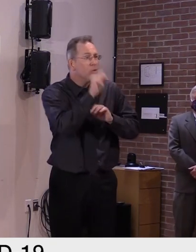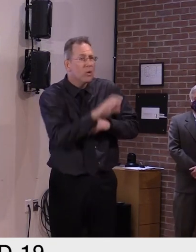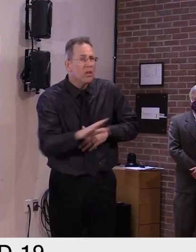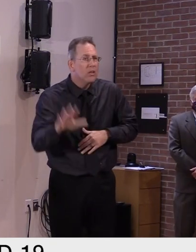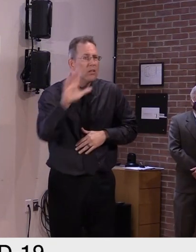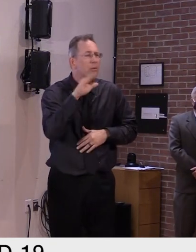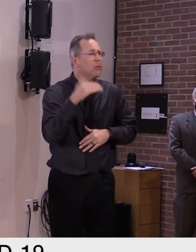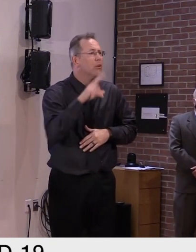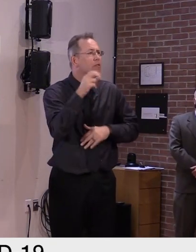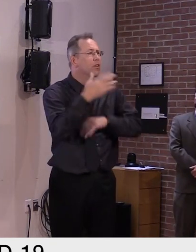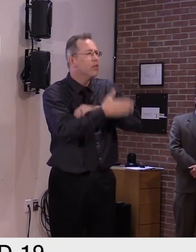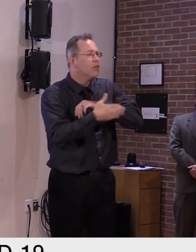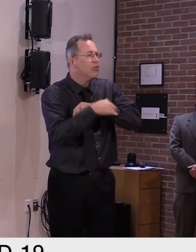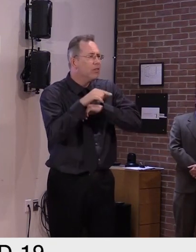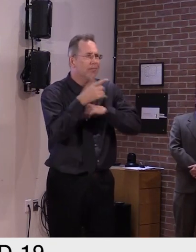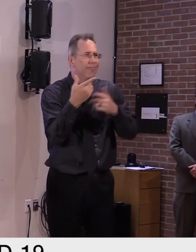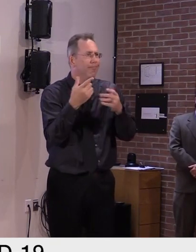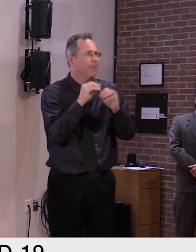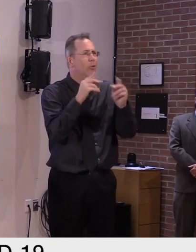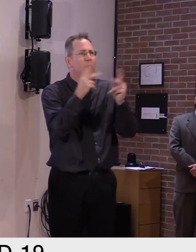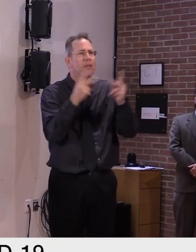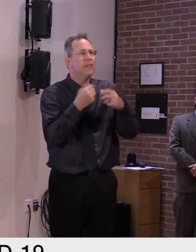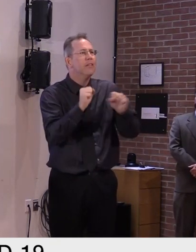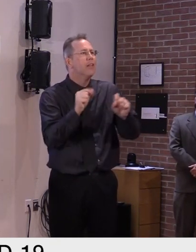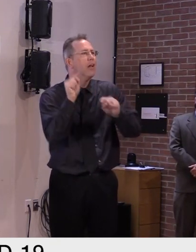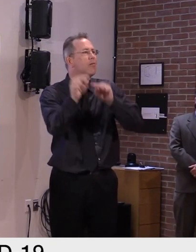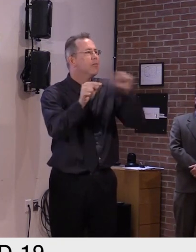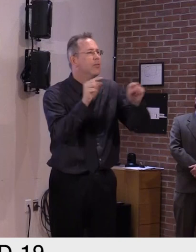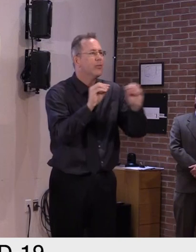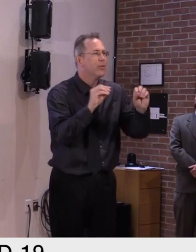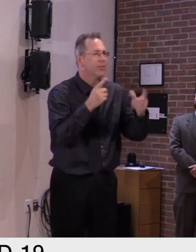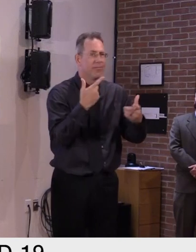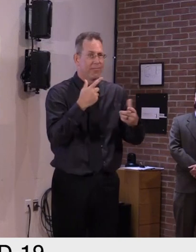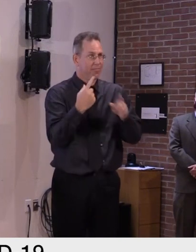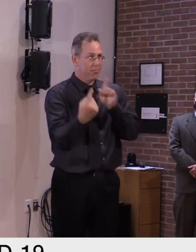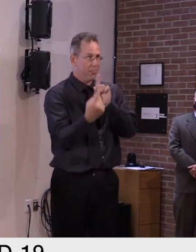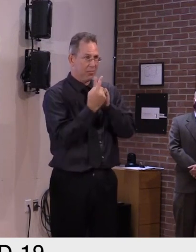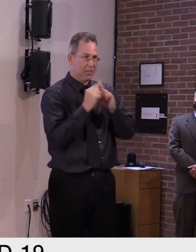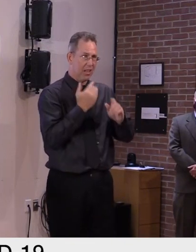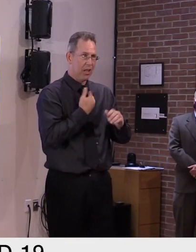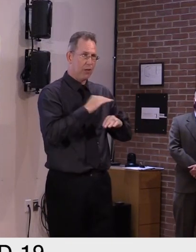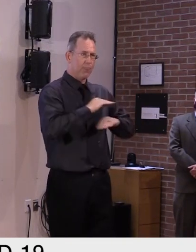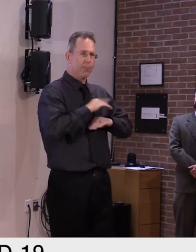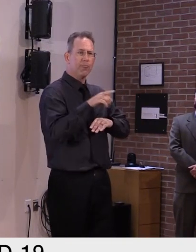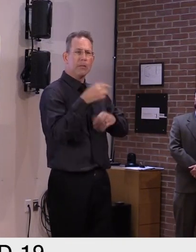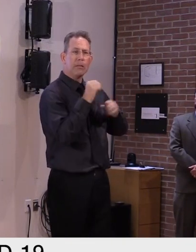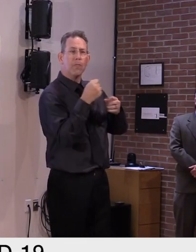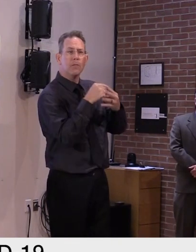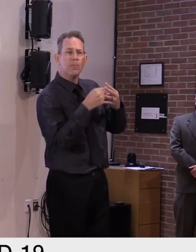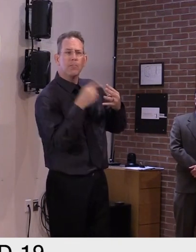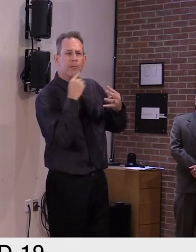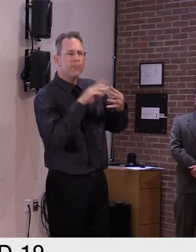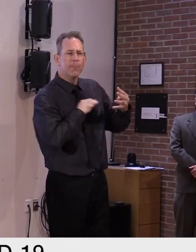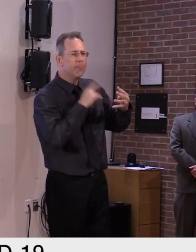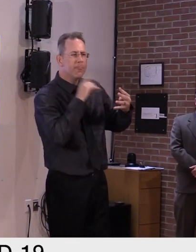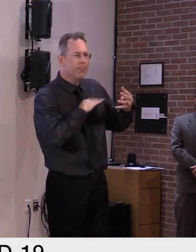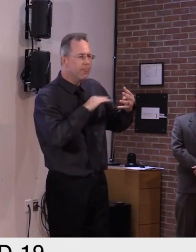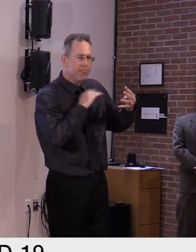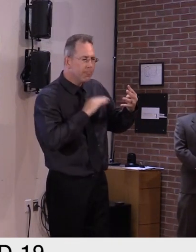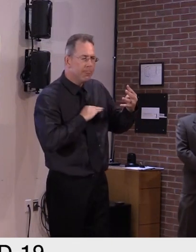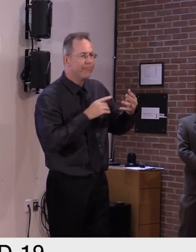counties that would meet our travel requirement, our travel standard. Only about 3.3% of counties across the entire